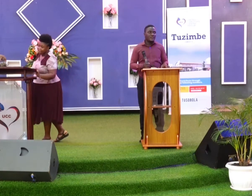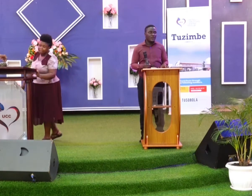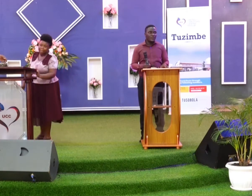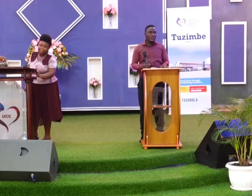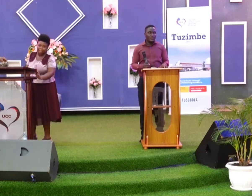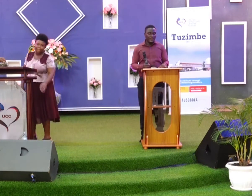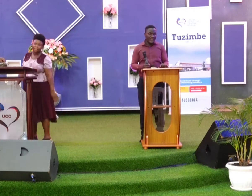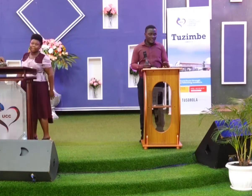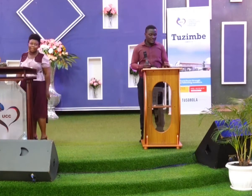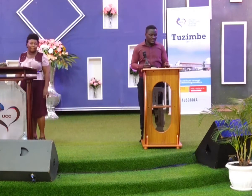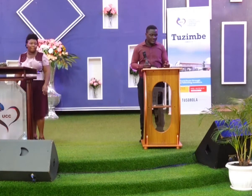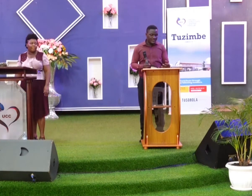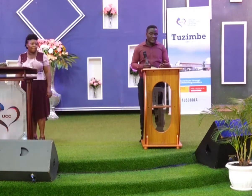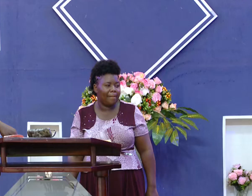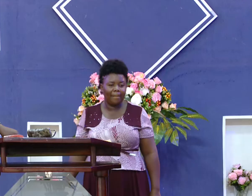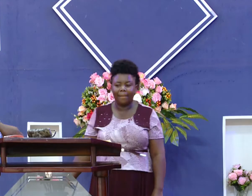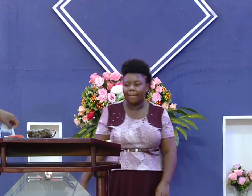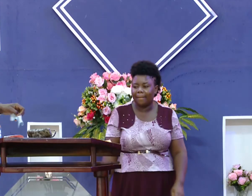Hallelujah. Ninomu mezi